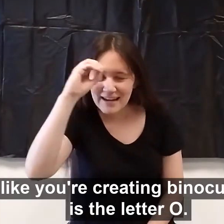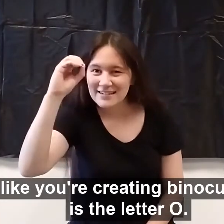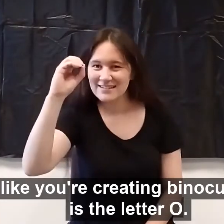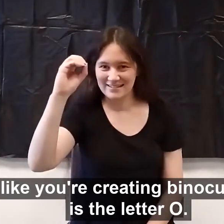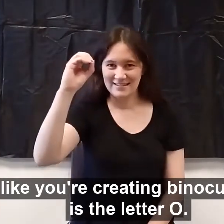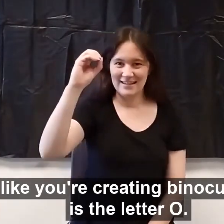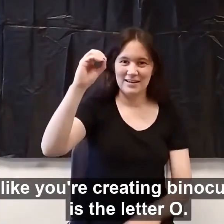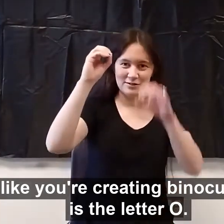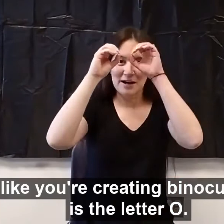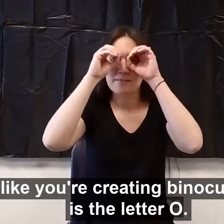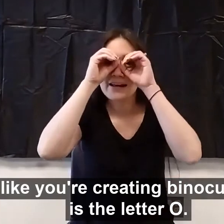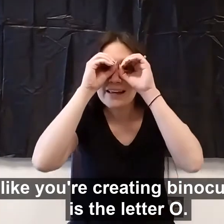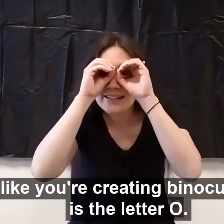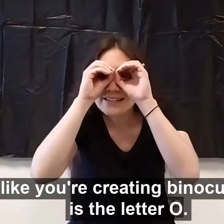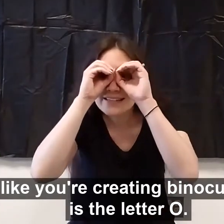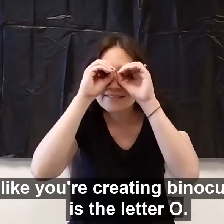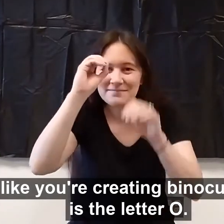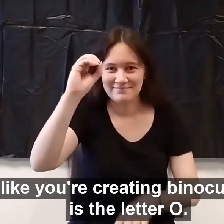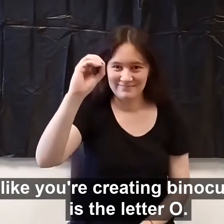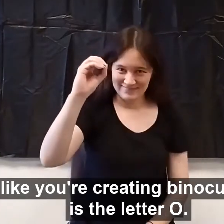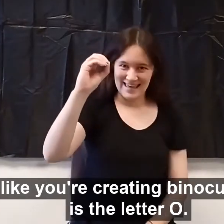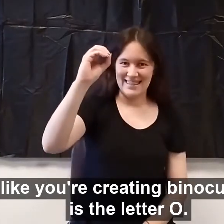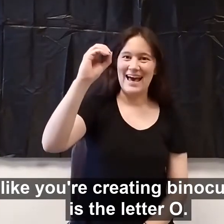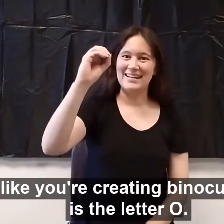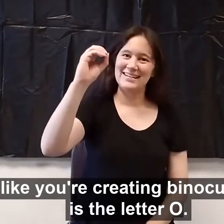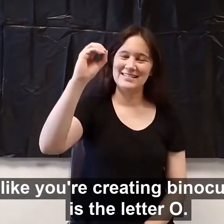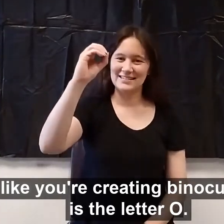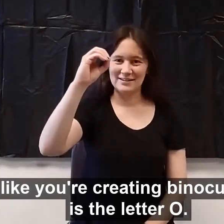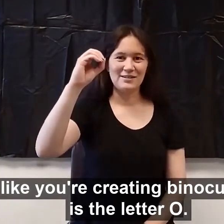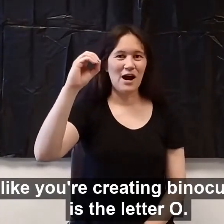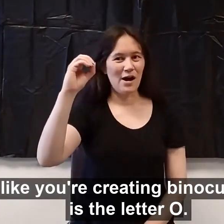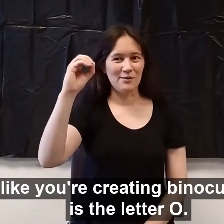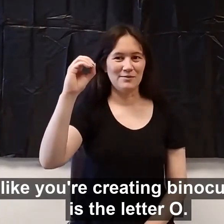hand like you're creating binoculars. That is the letter O.